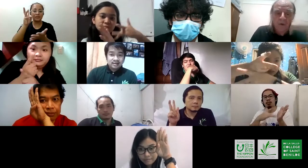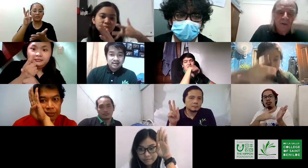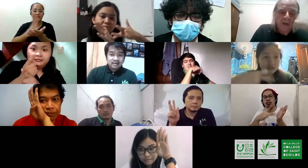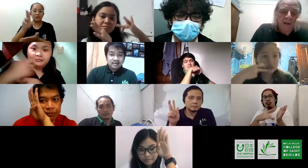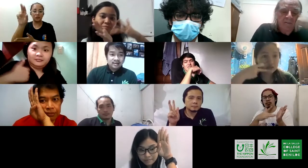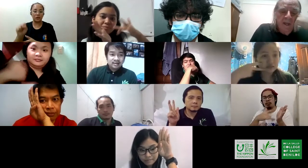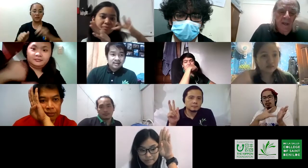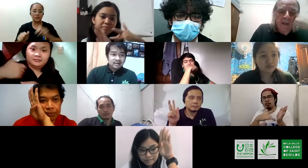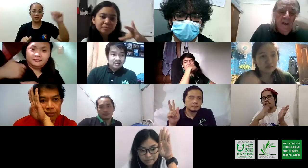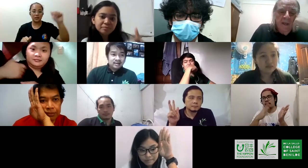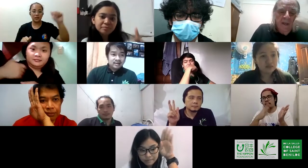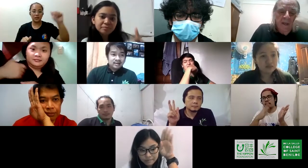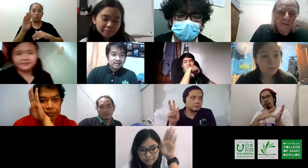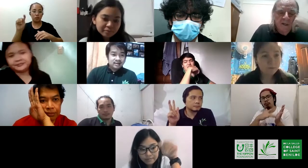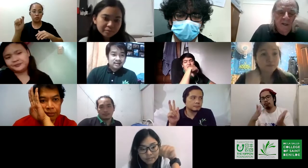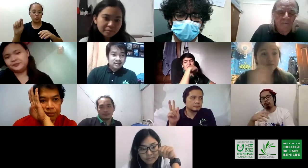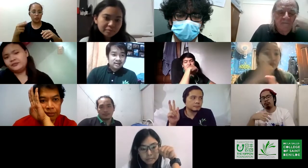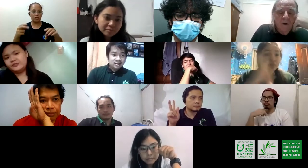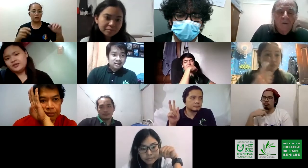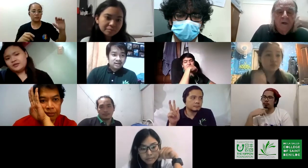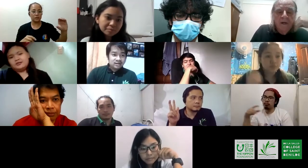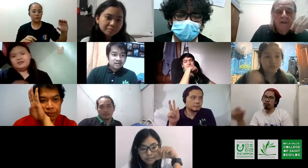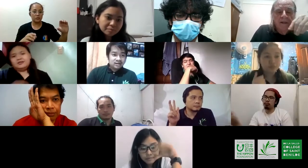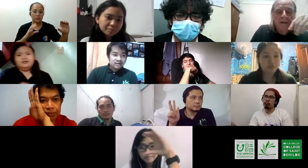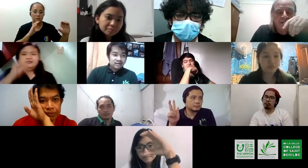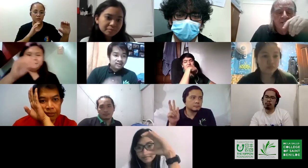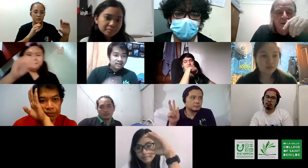I see B. B, yes. Number 3.